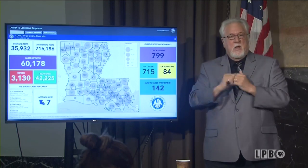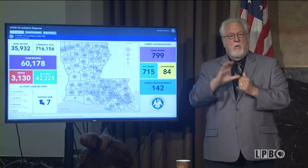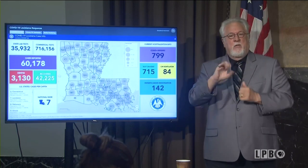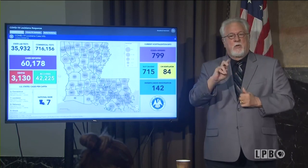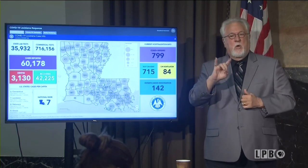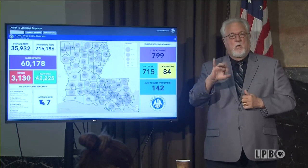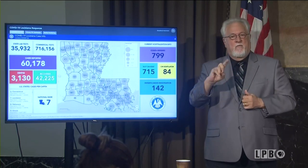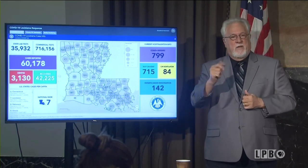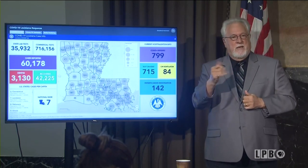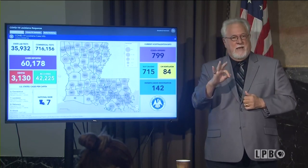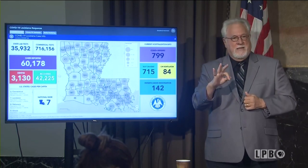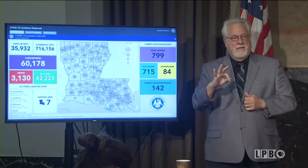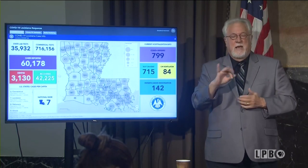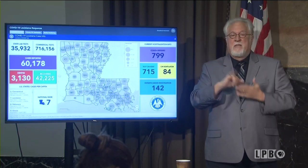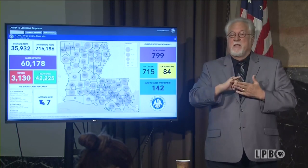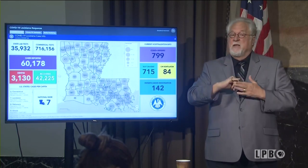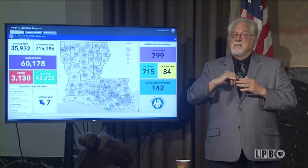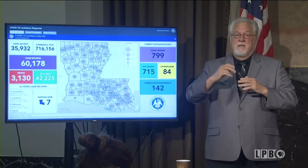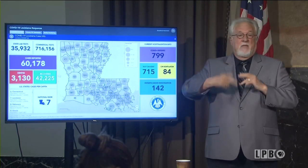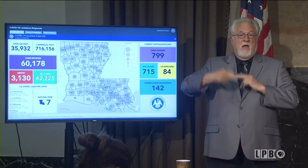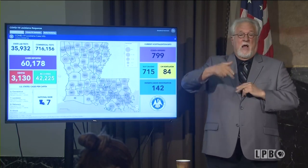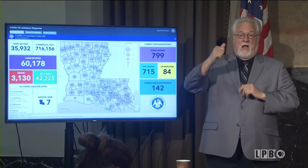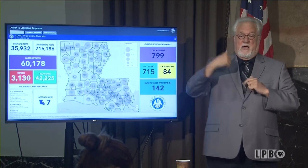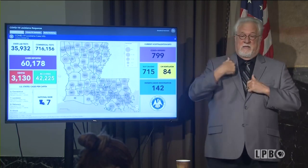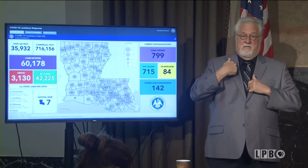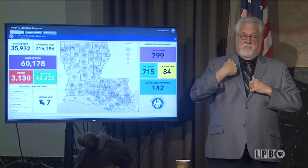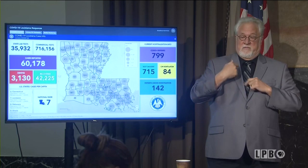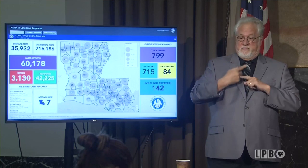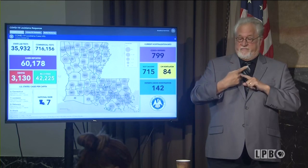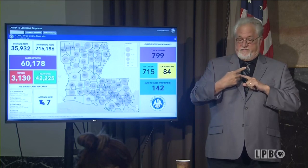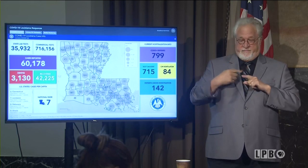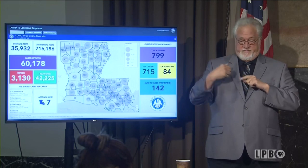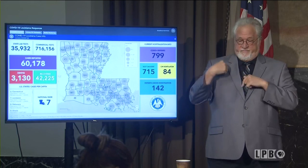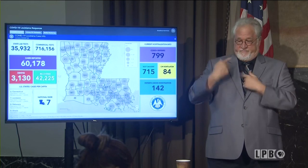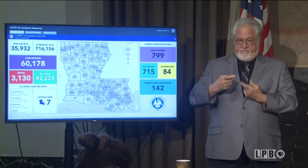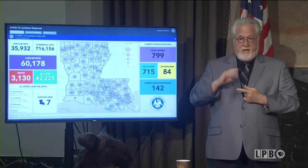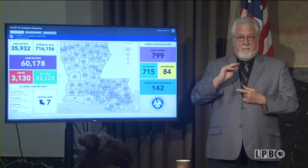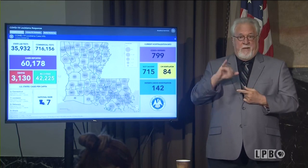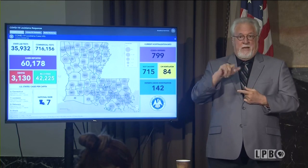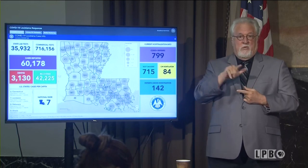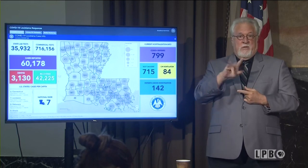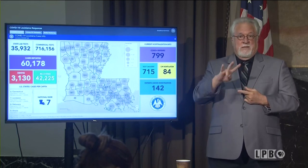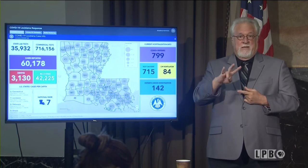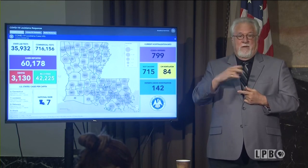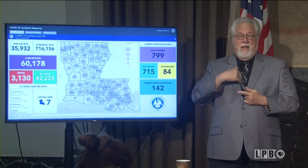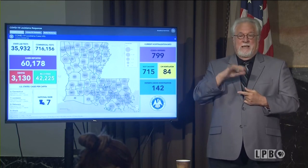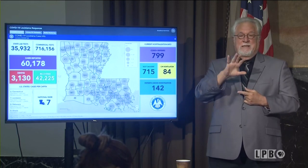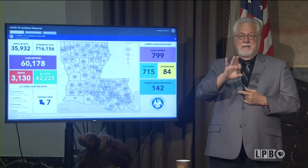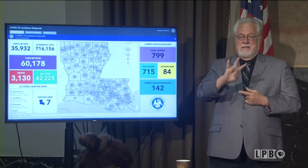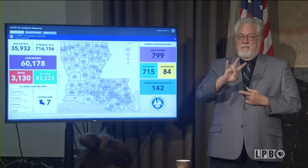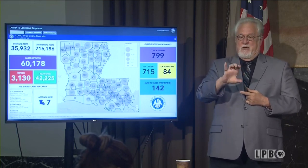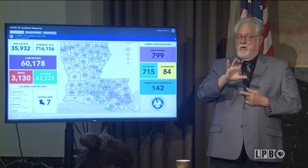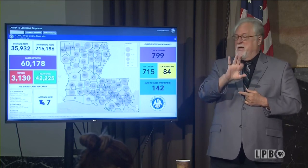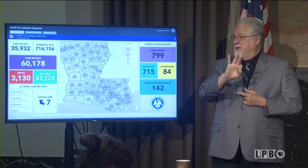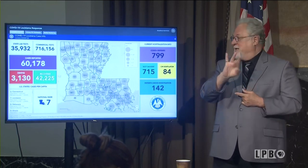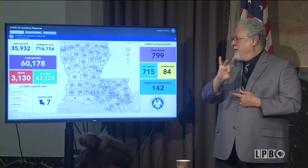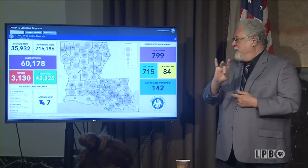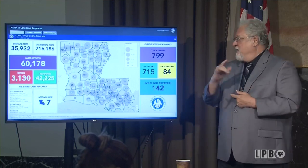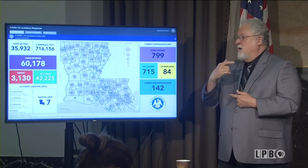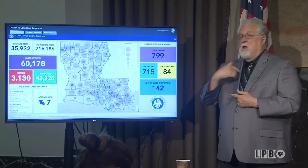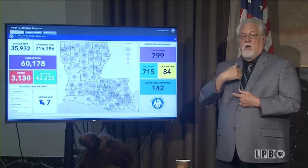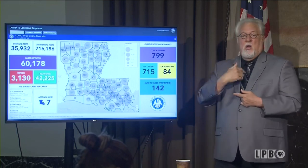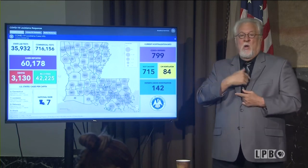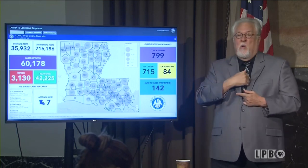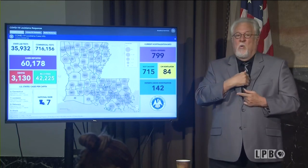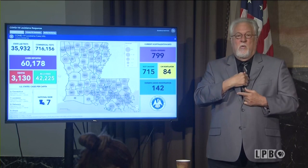COVID-19. That is the highest it's been since May the 27th, when it was 798. That's why I'm telling you, we've given up all